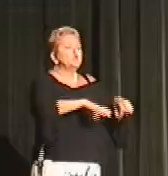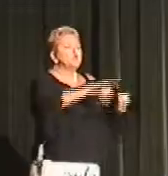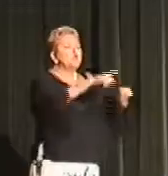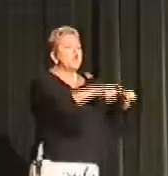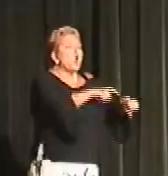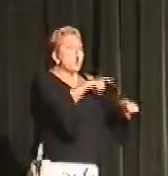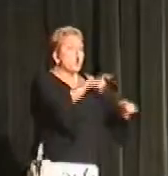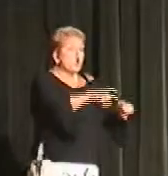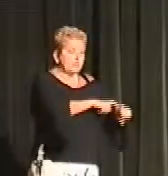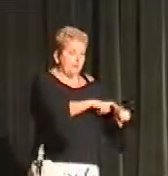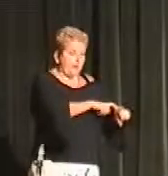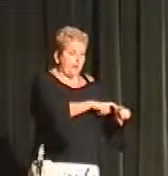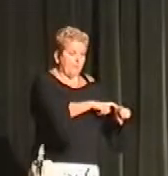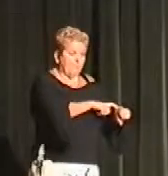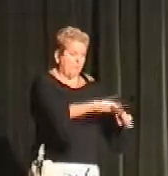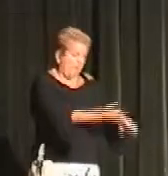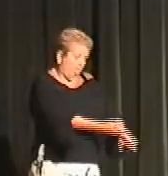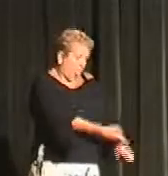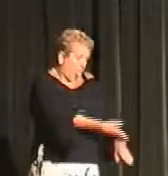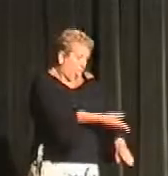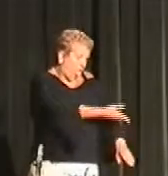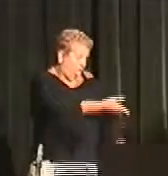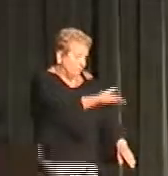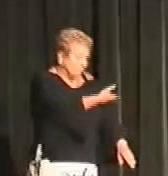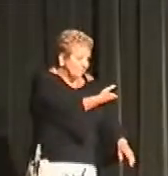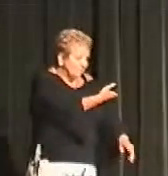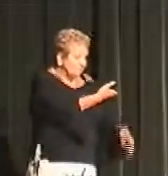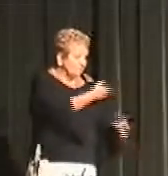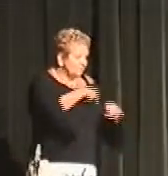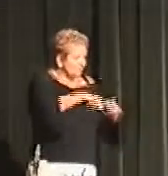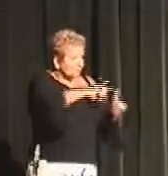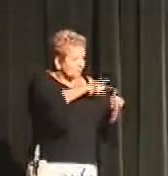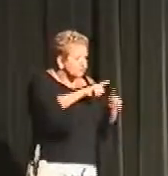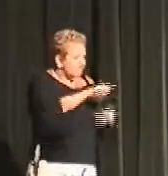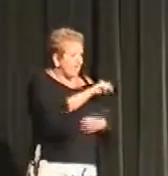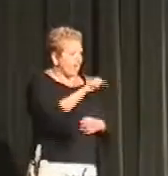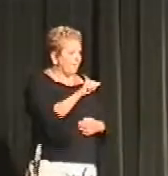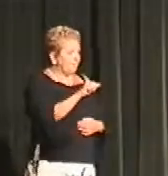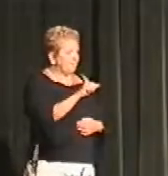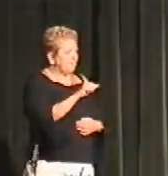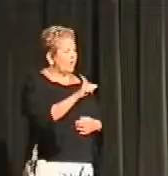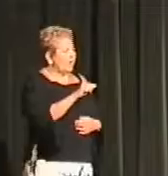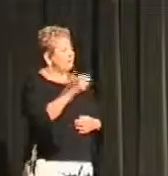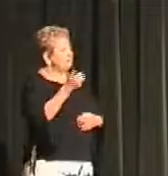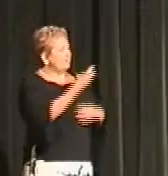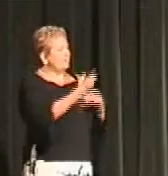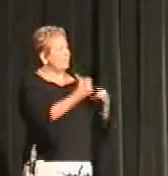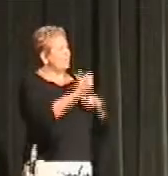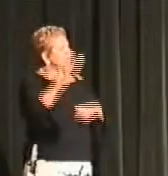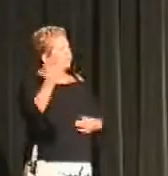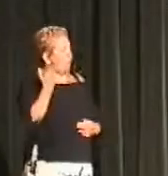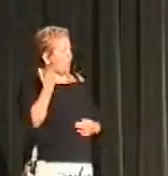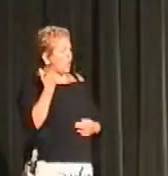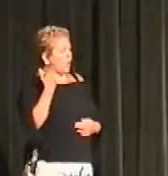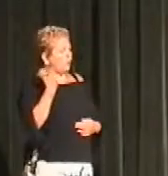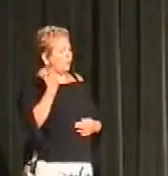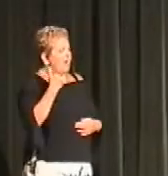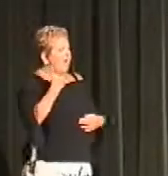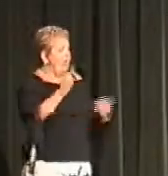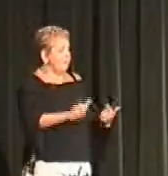certainly before. I talked at a meeting, it's been a number of years ago now, and back in my area, back in Los Angeles area,